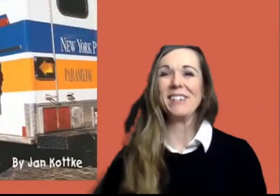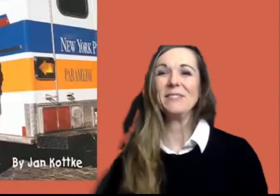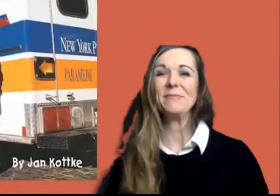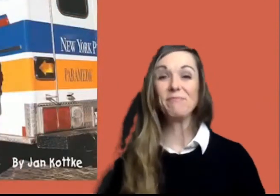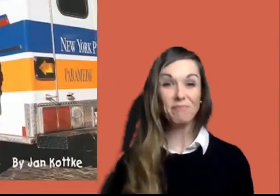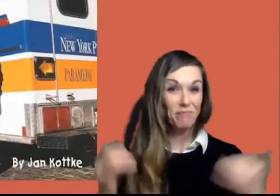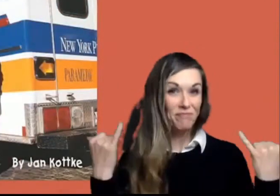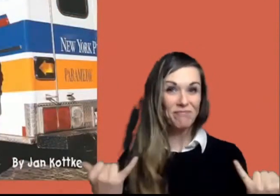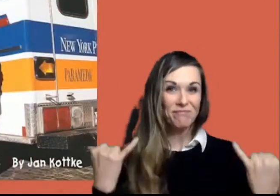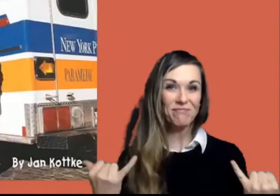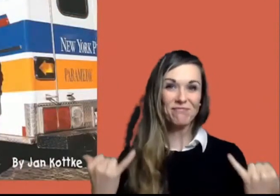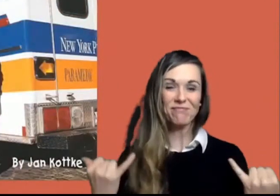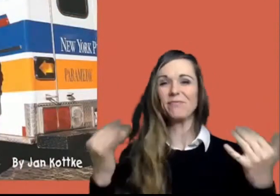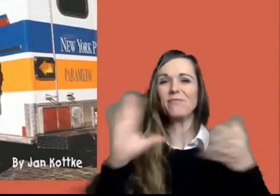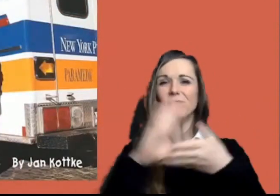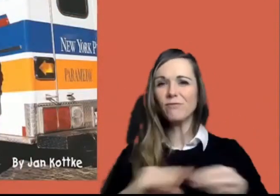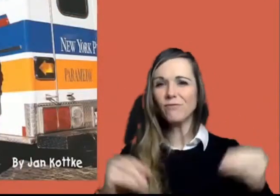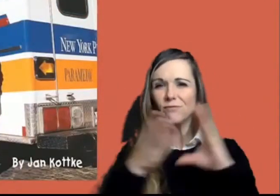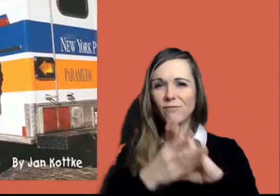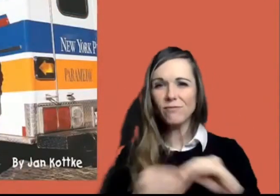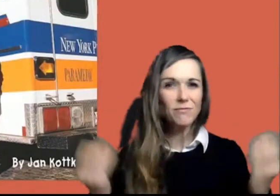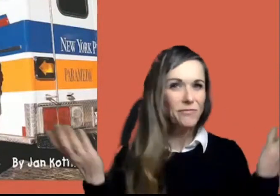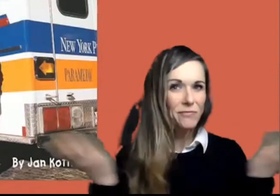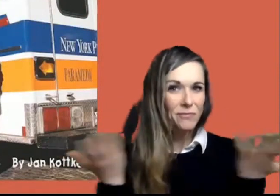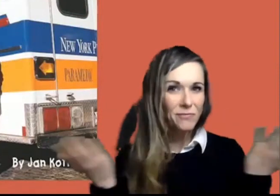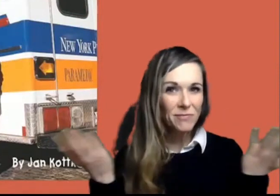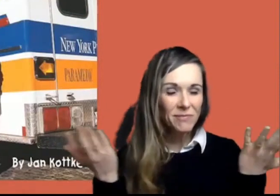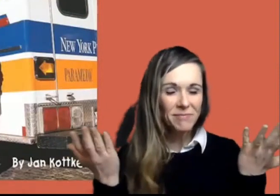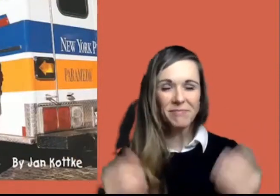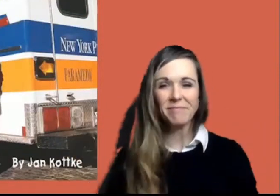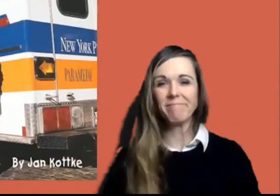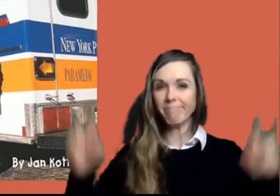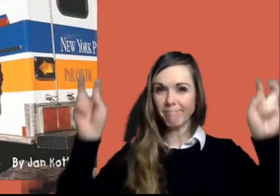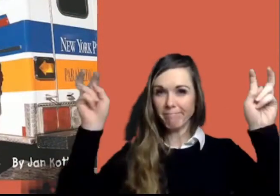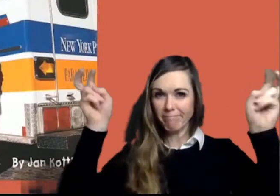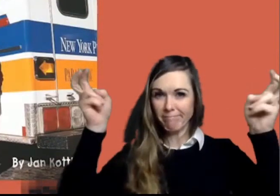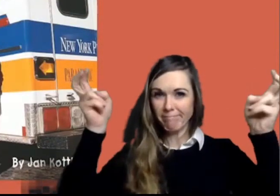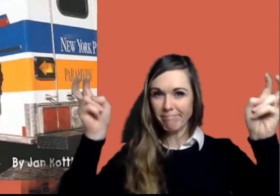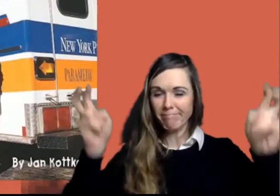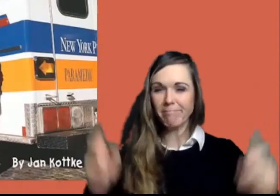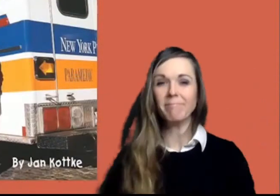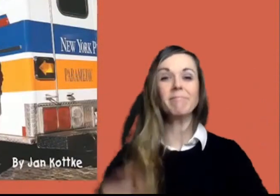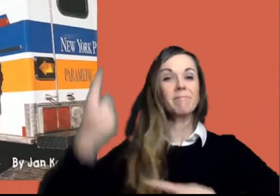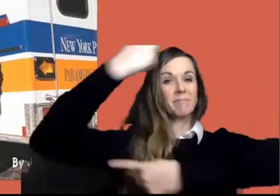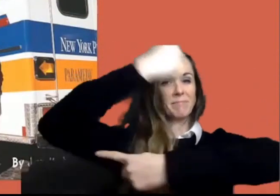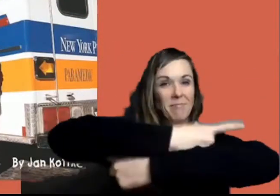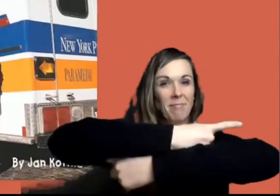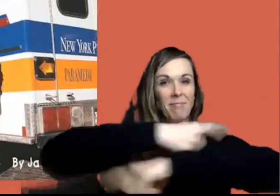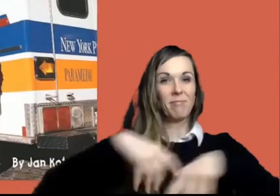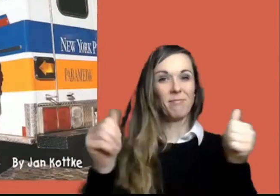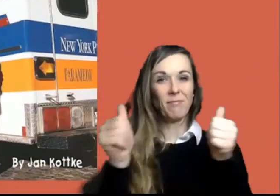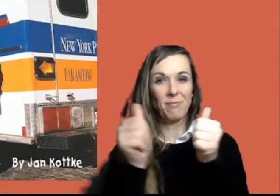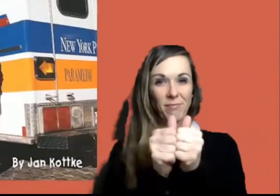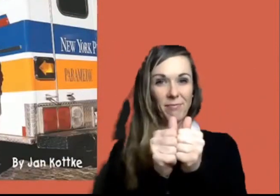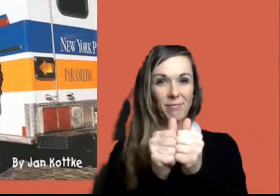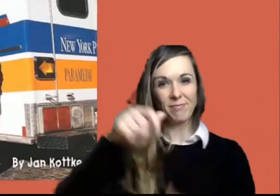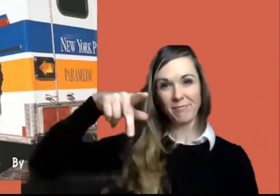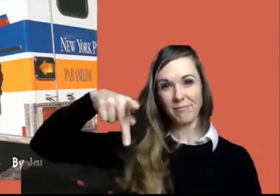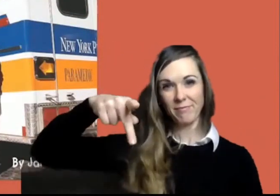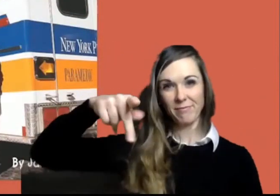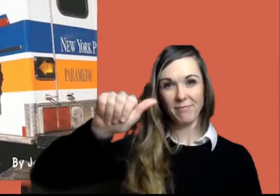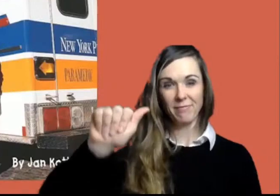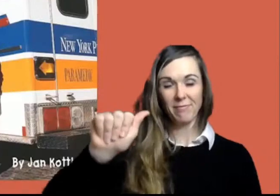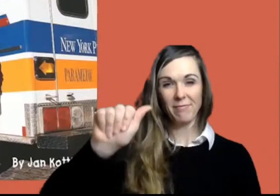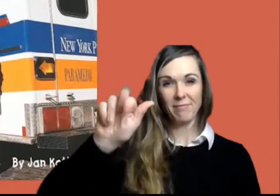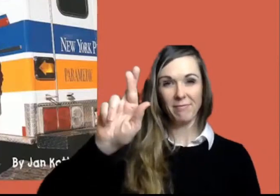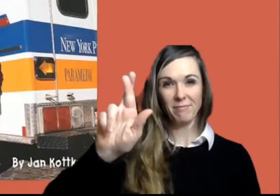All right. Hey again. So today's story is what? It's the title,